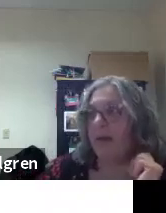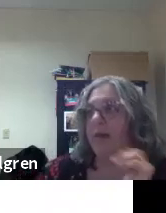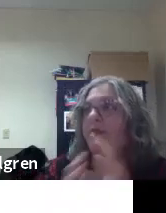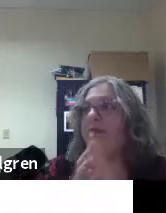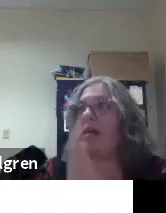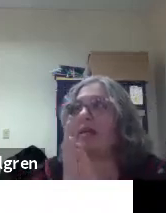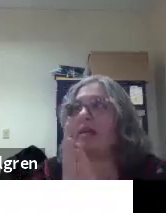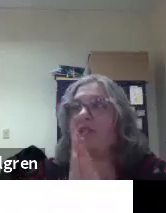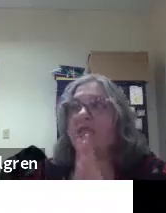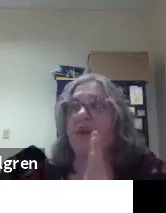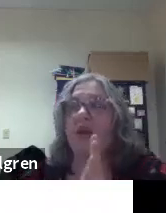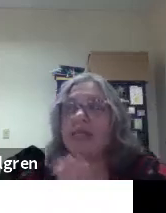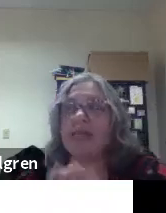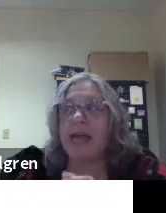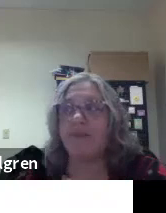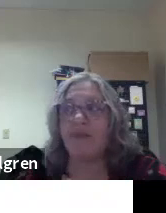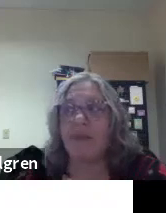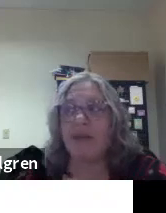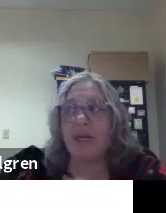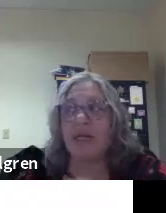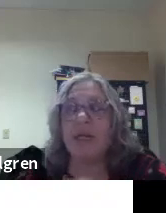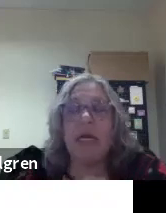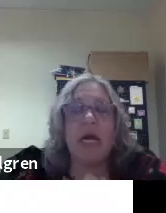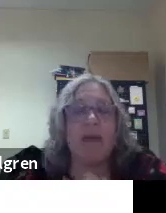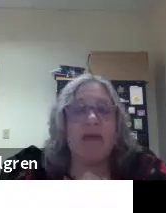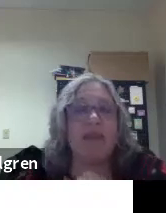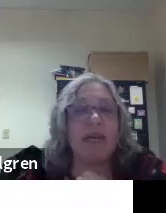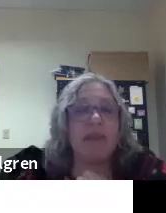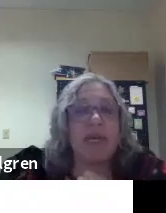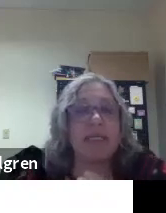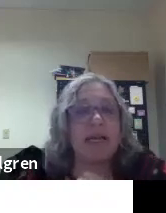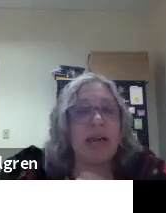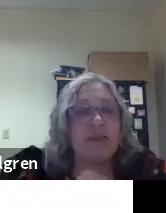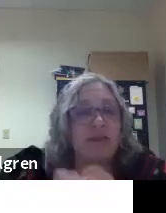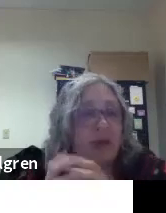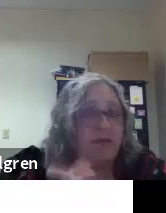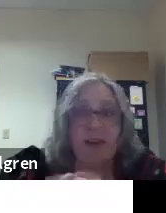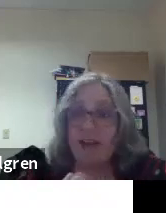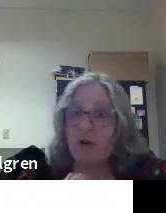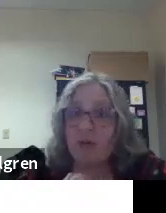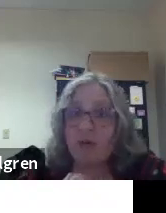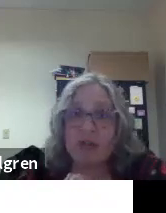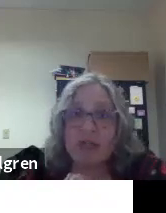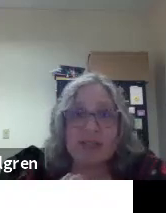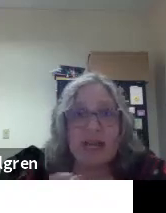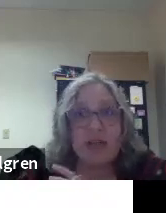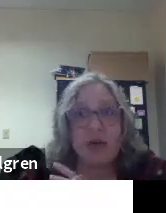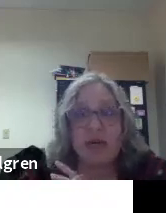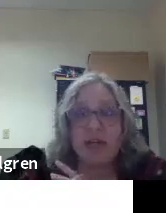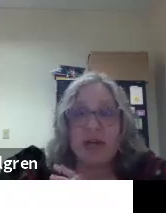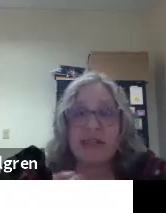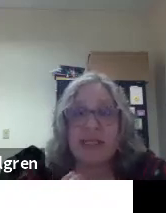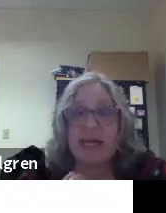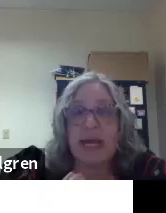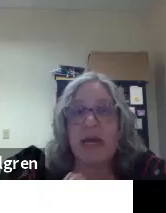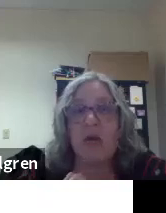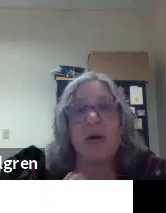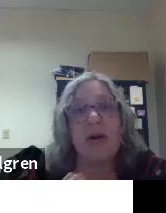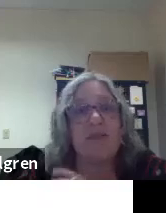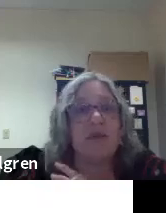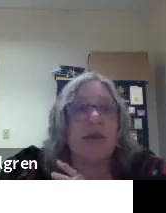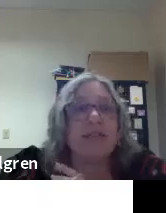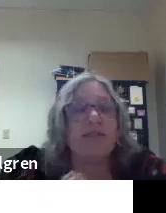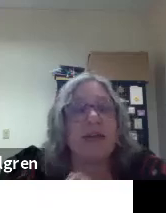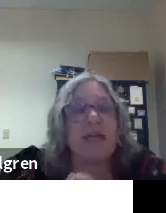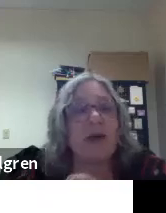then finally, just my contact information. If anybody does have follow-up questions that don't get addressed today, or